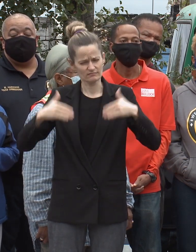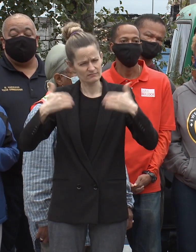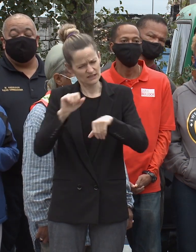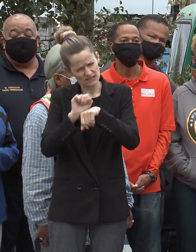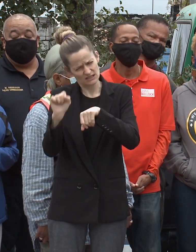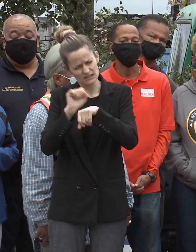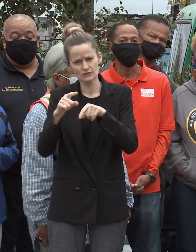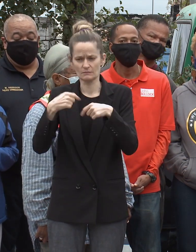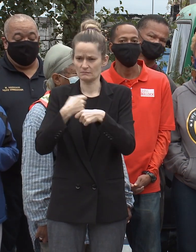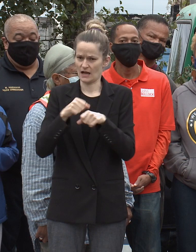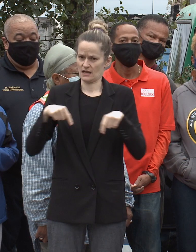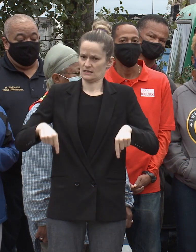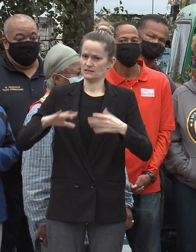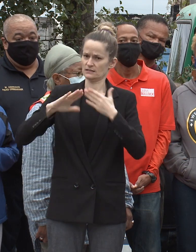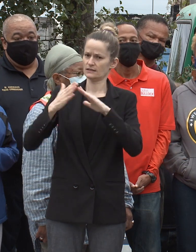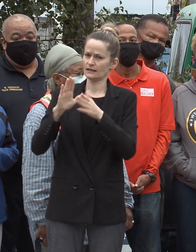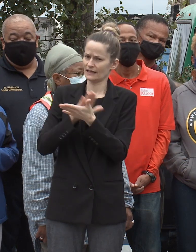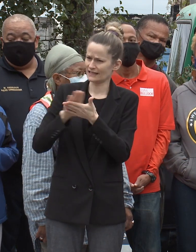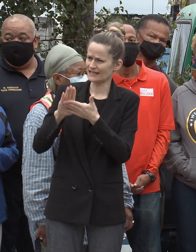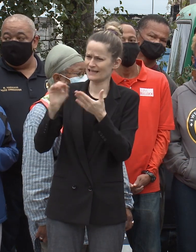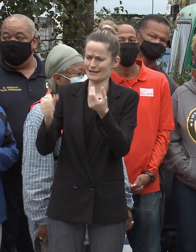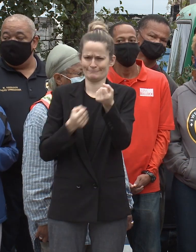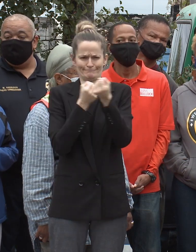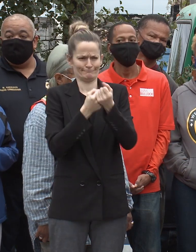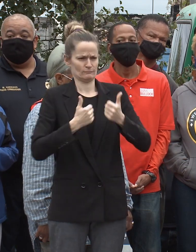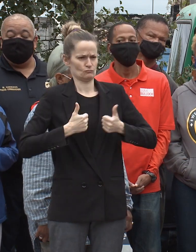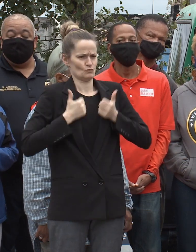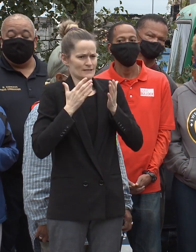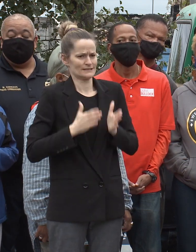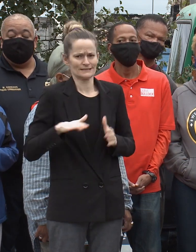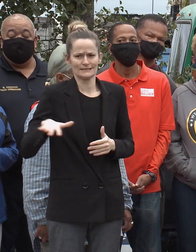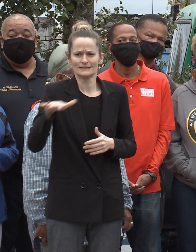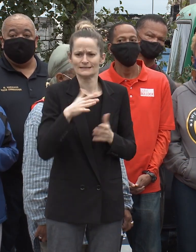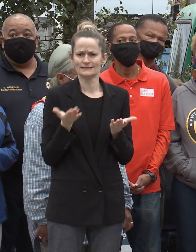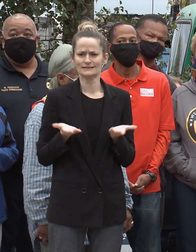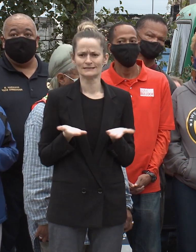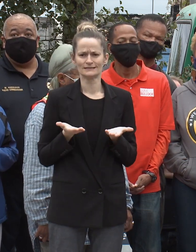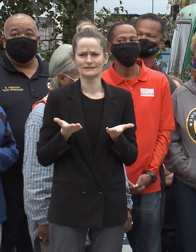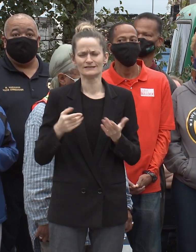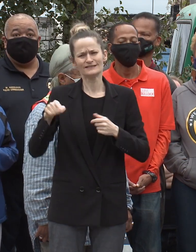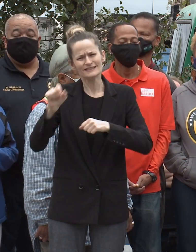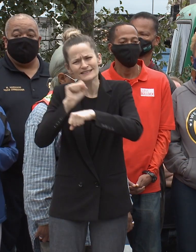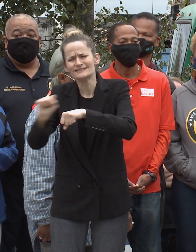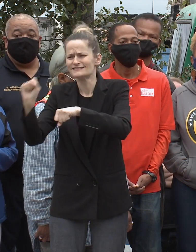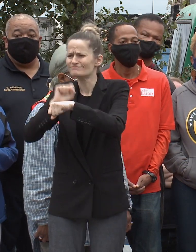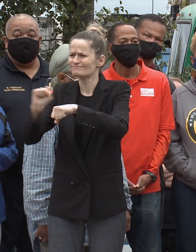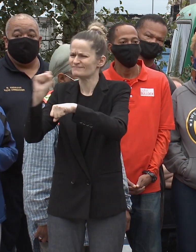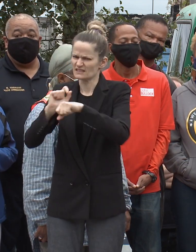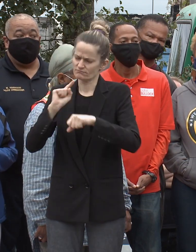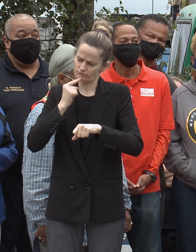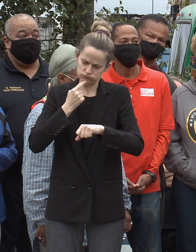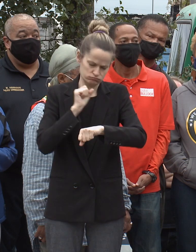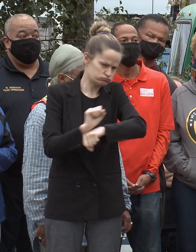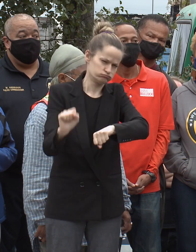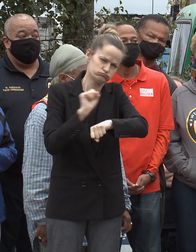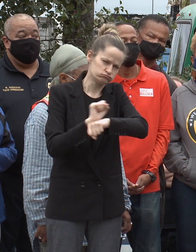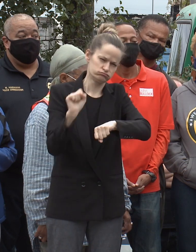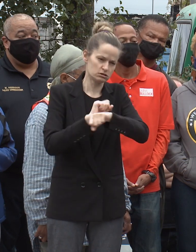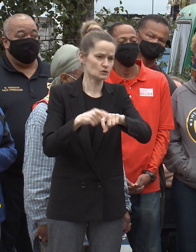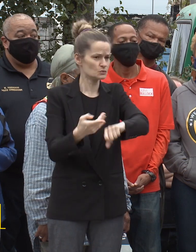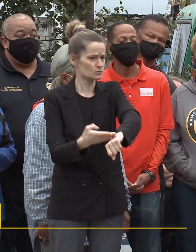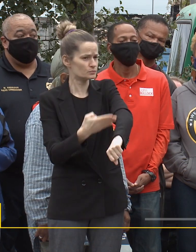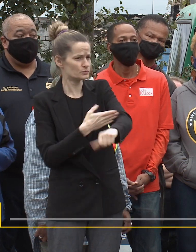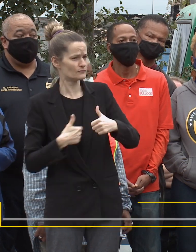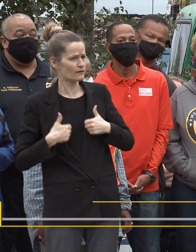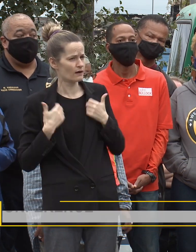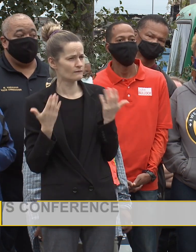going to continue to support our residents to work diligently to improve those services. Also want